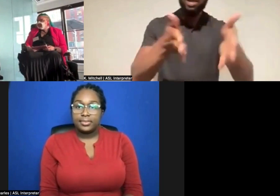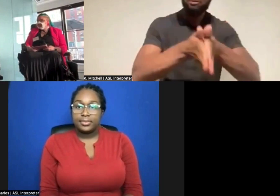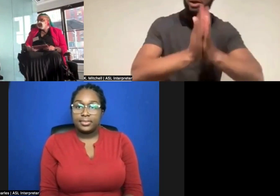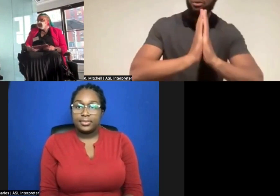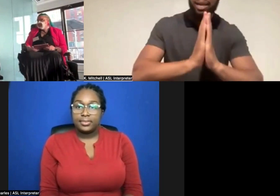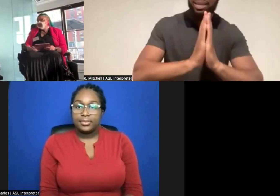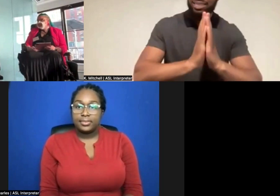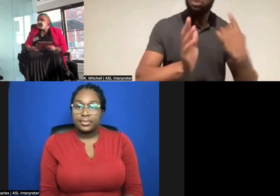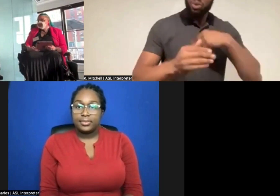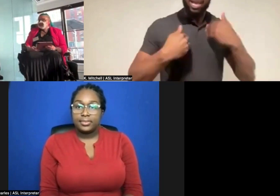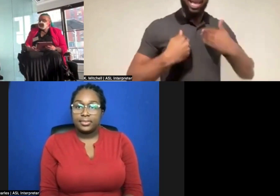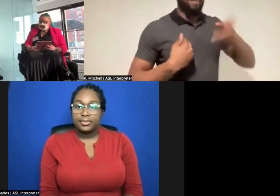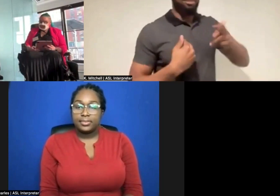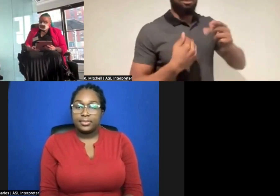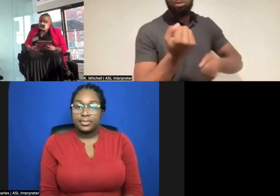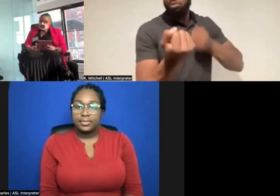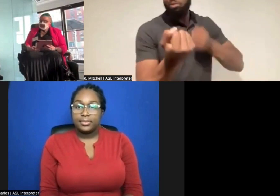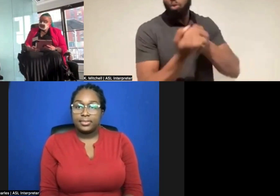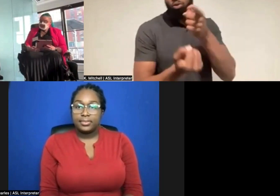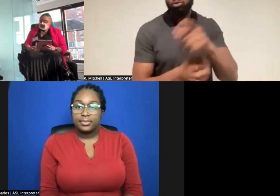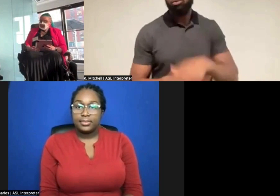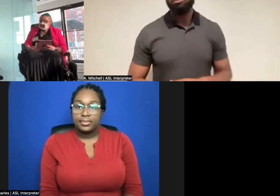it. I